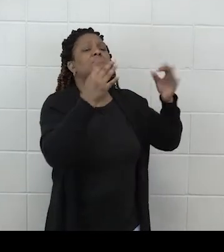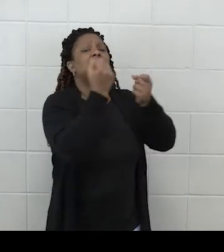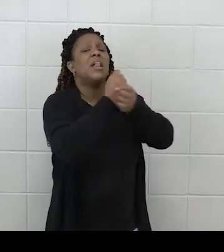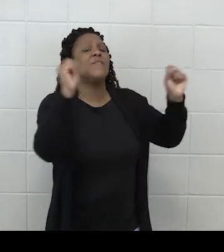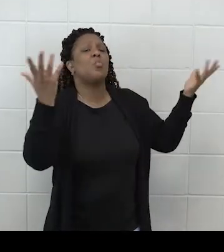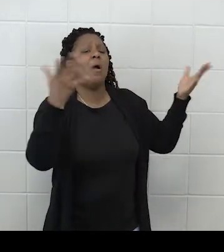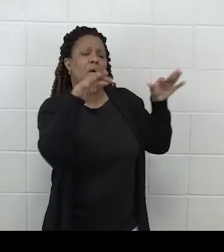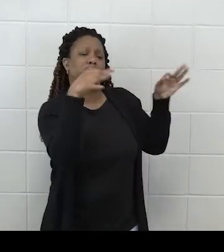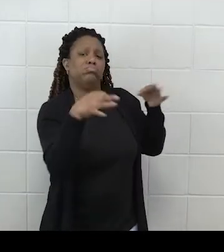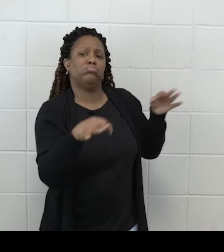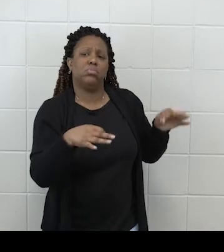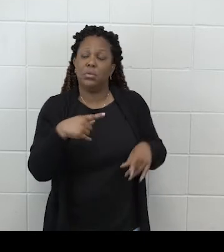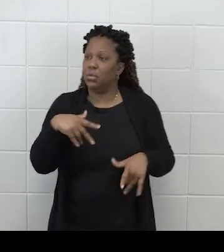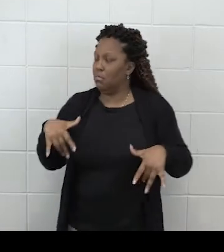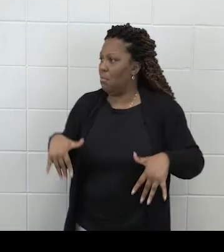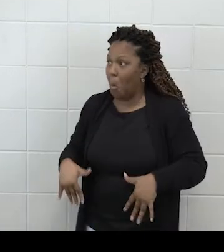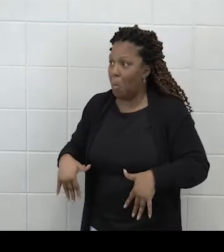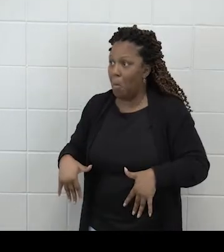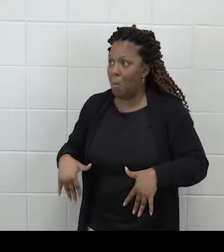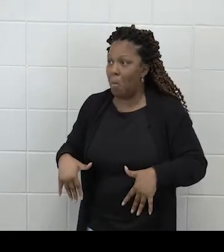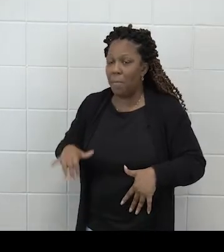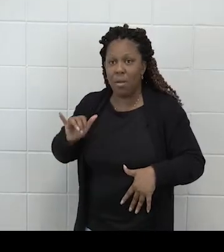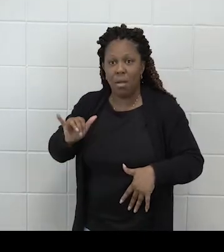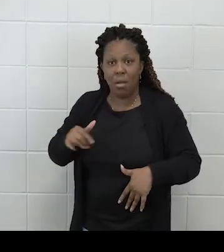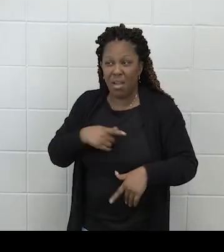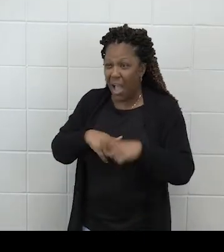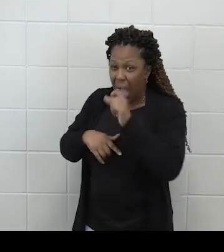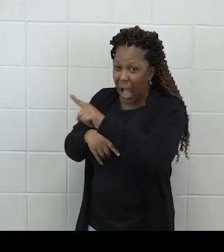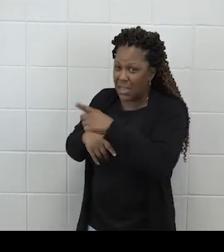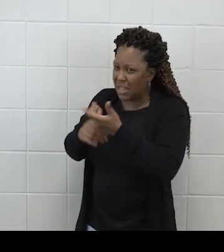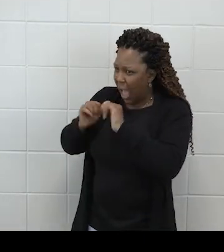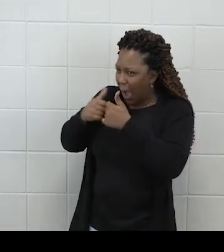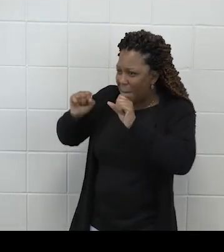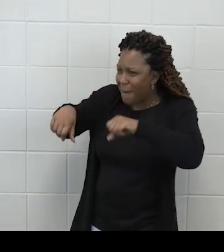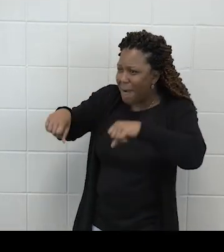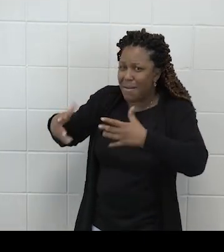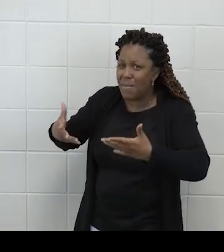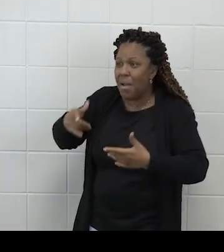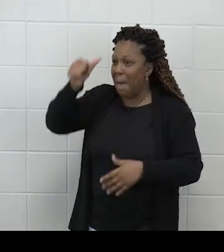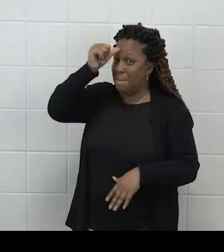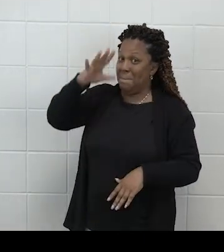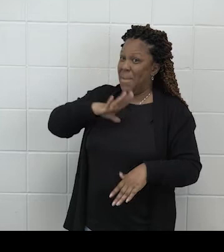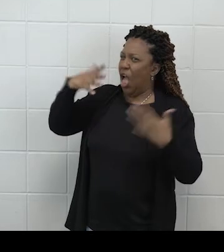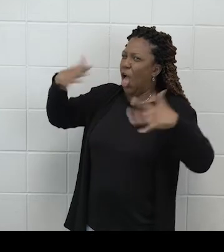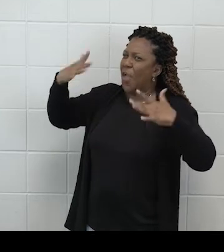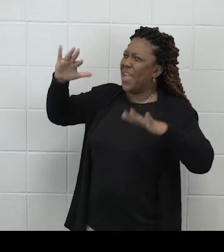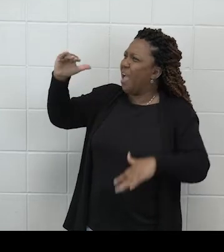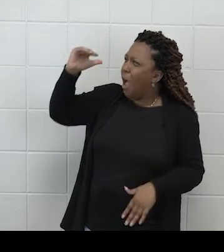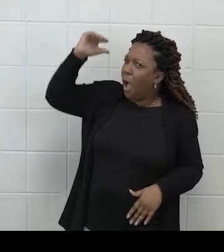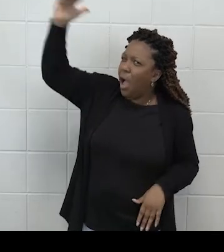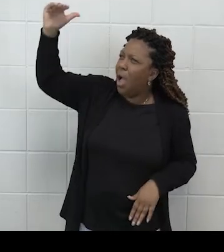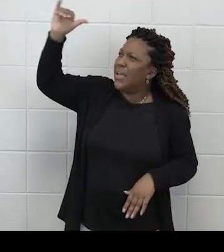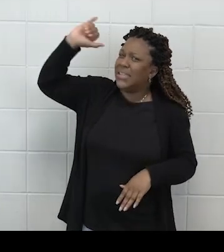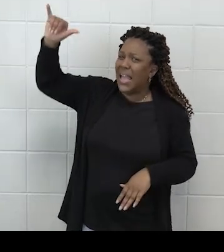can this be? Can a grown man re-enter his mother's womb and be born again?" Then Jesus drops